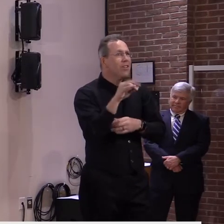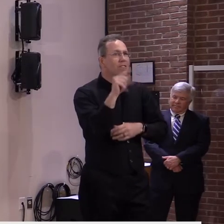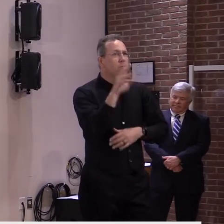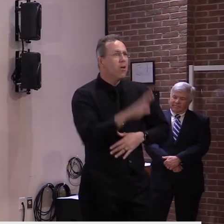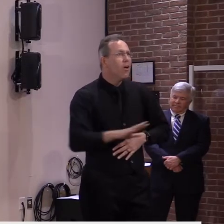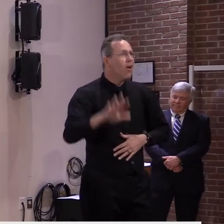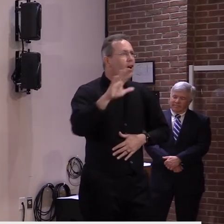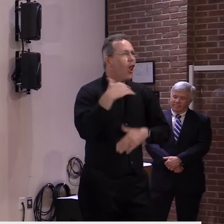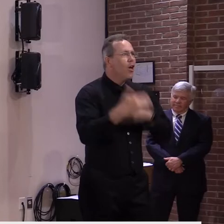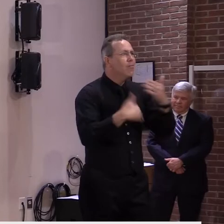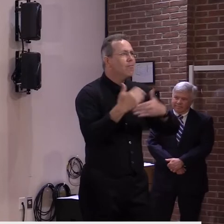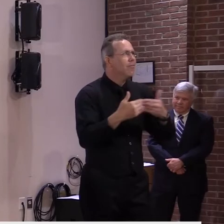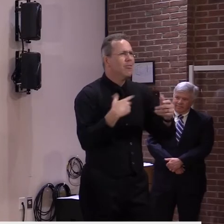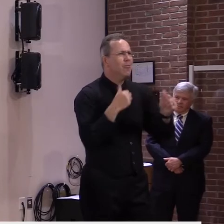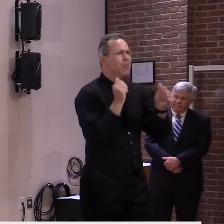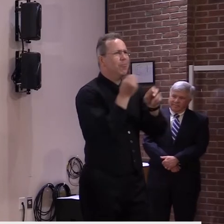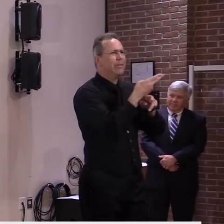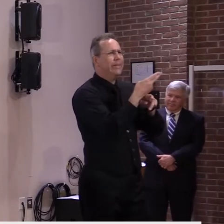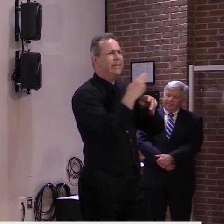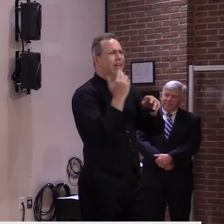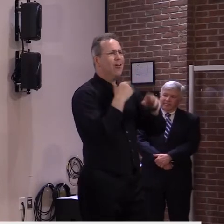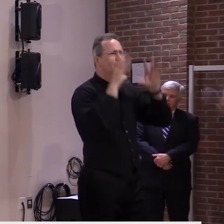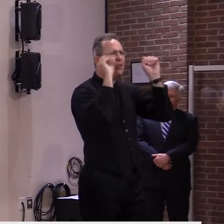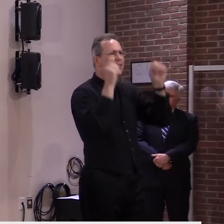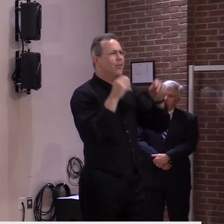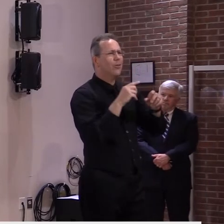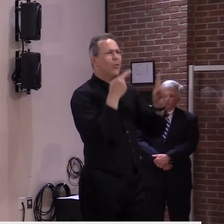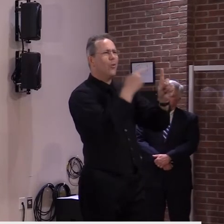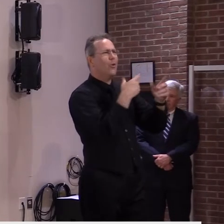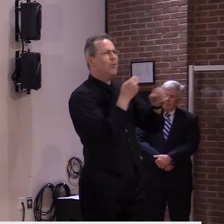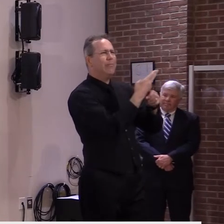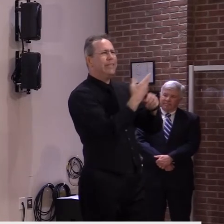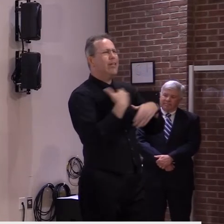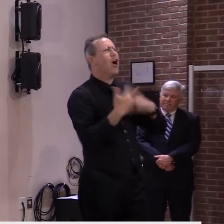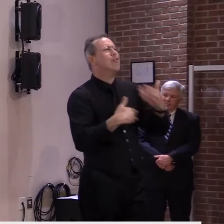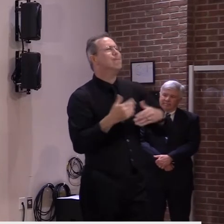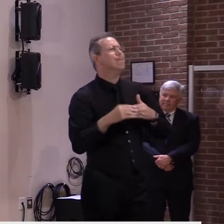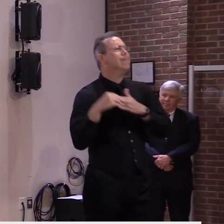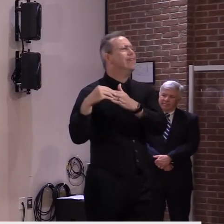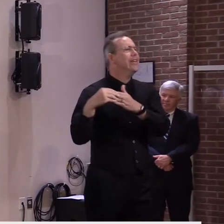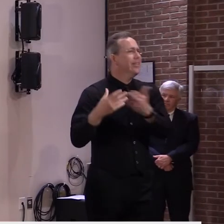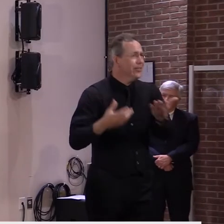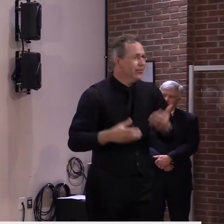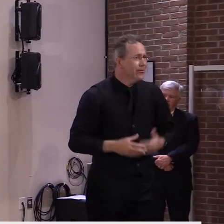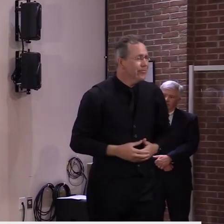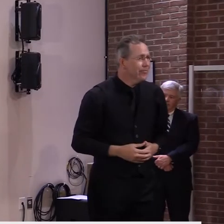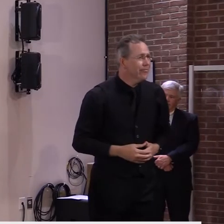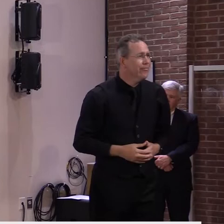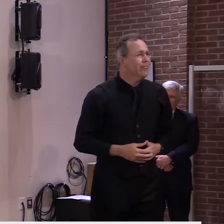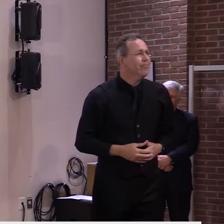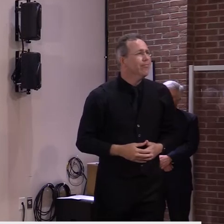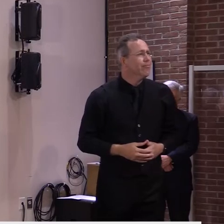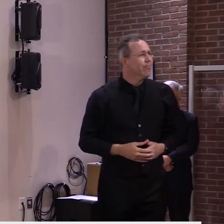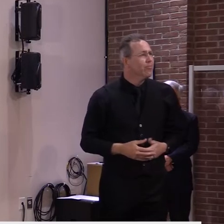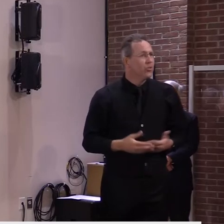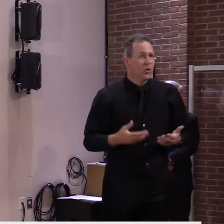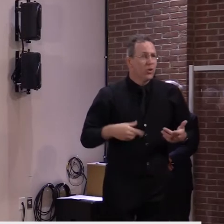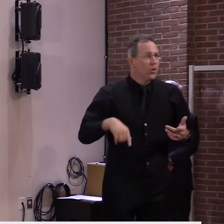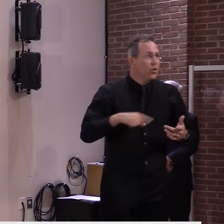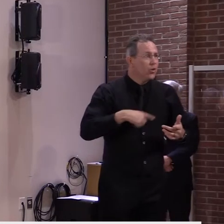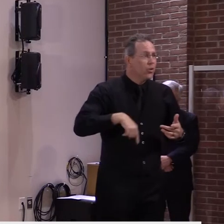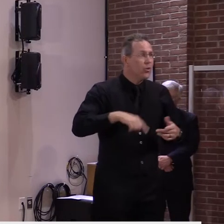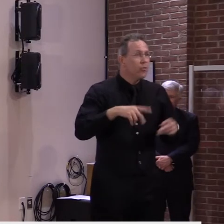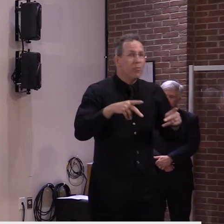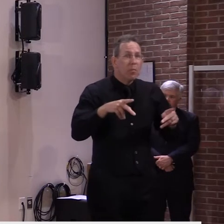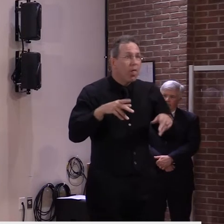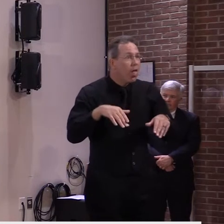So at that point, it'll be safe for those who've been vaccinated. And I think that those who aren't vaccinated will have to deal